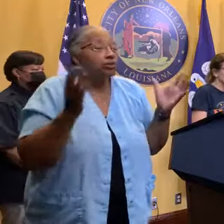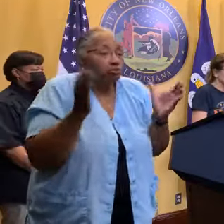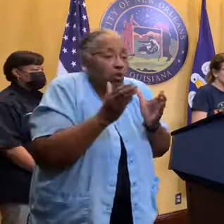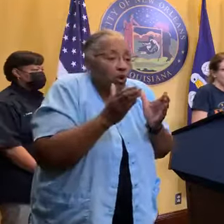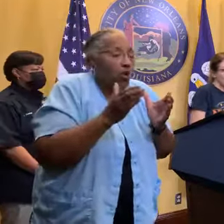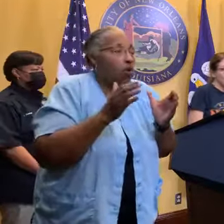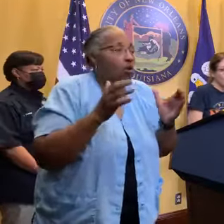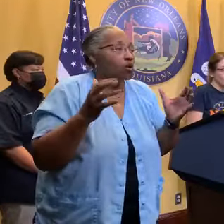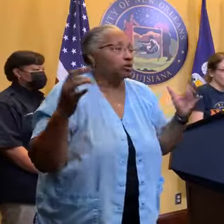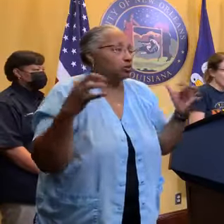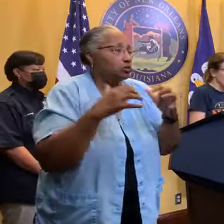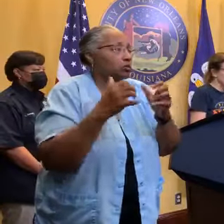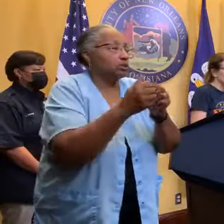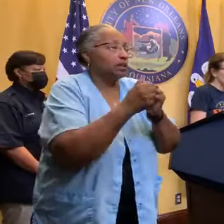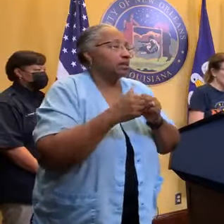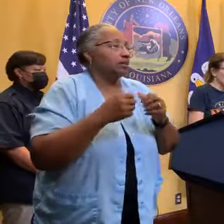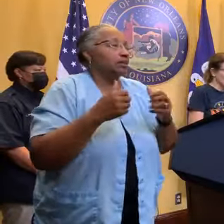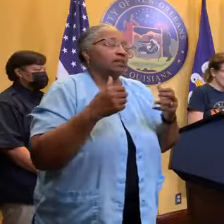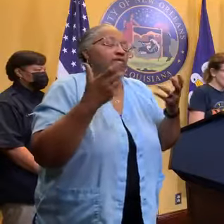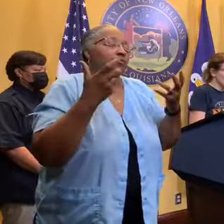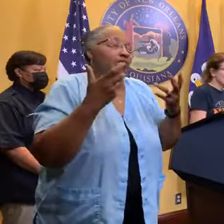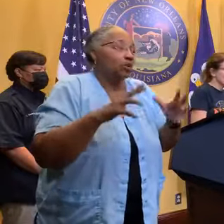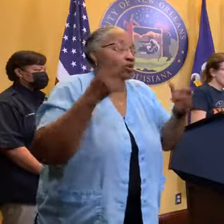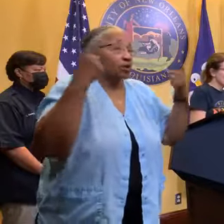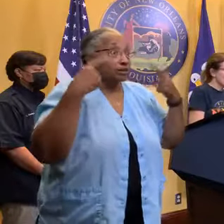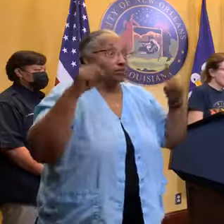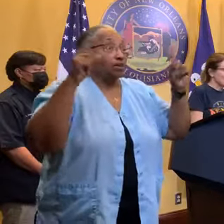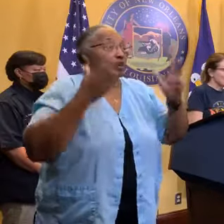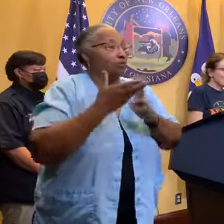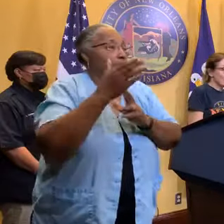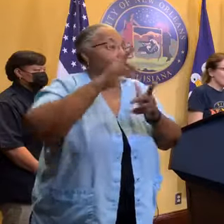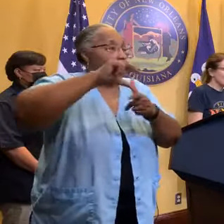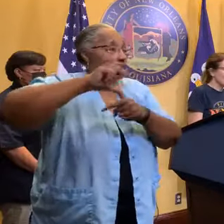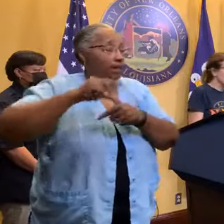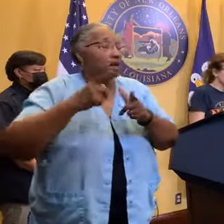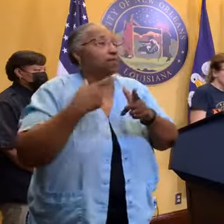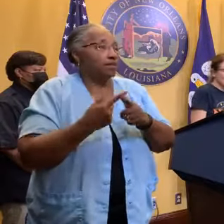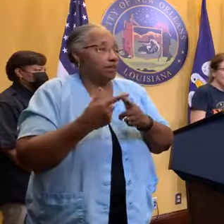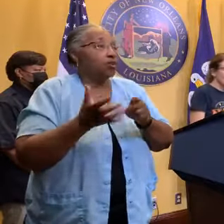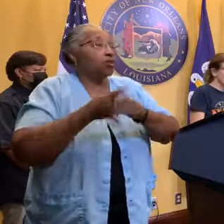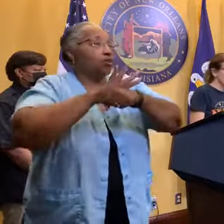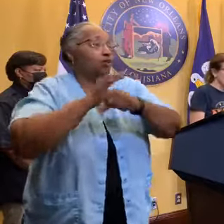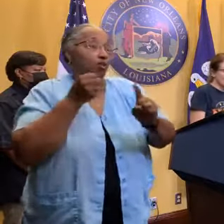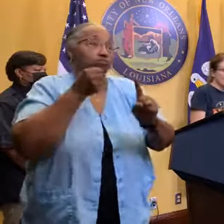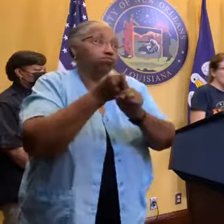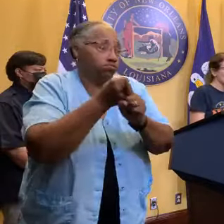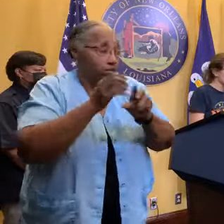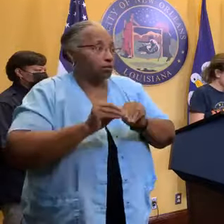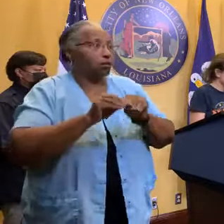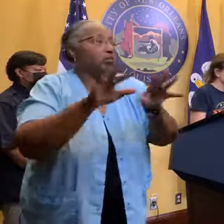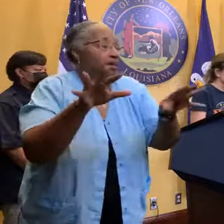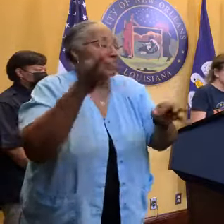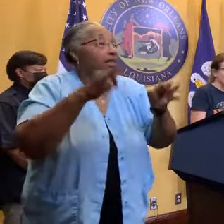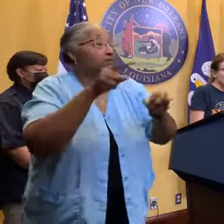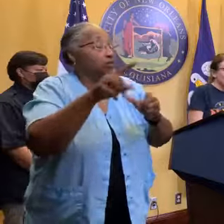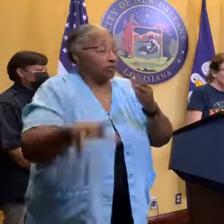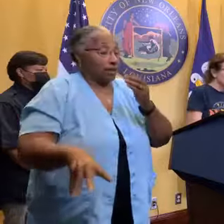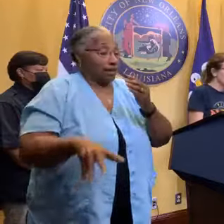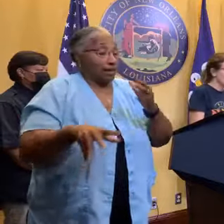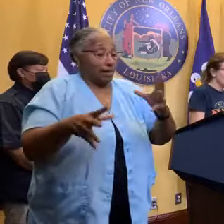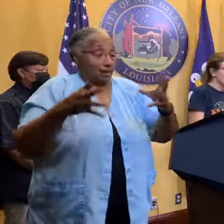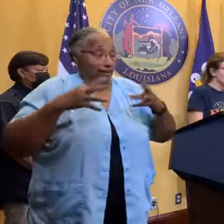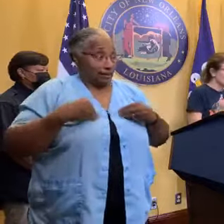hurricane only to have a COVID spike in a week or two. So again, if you're taking in neighbors, extra family that you don't normally